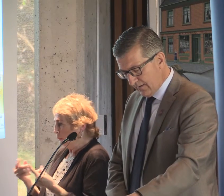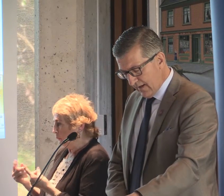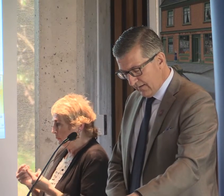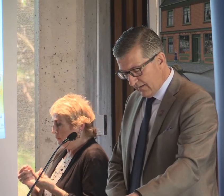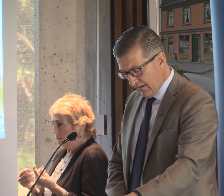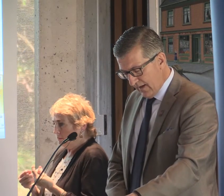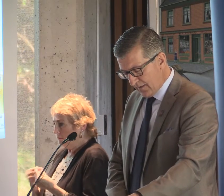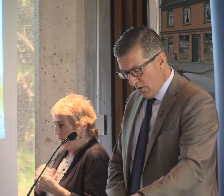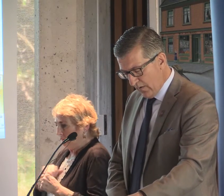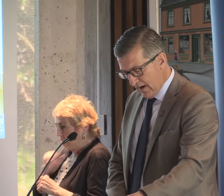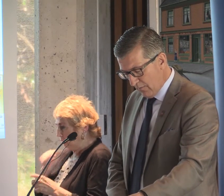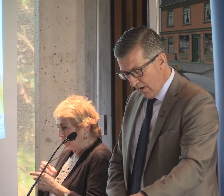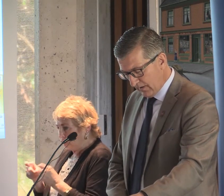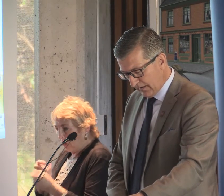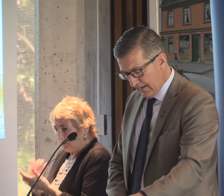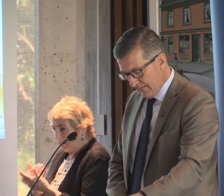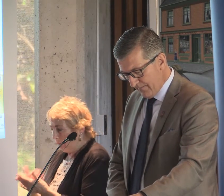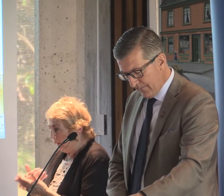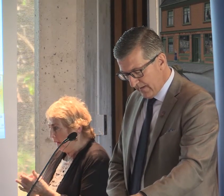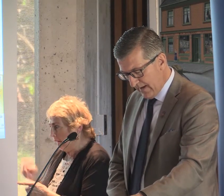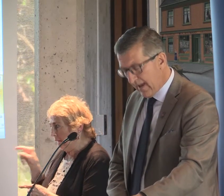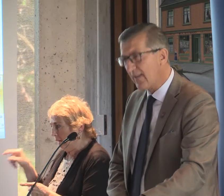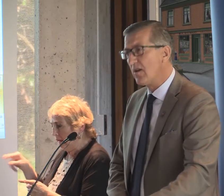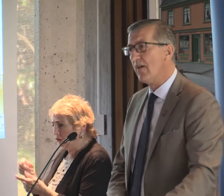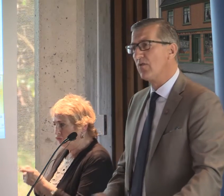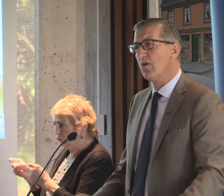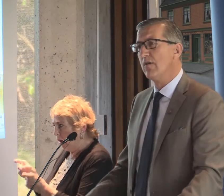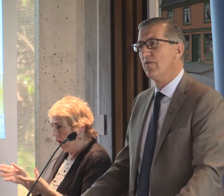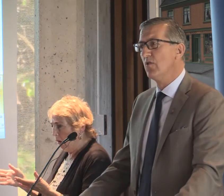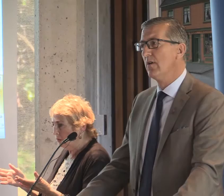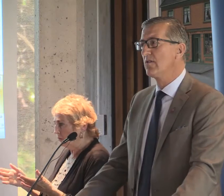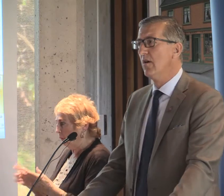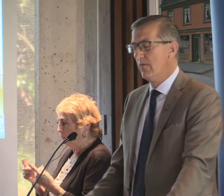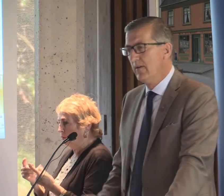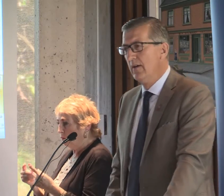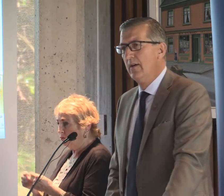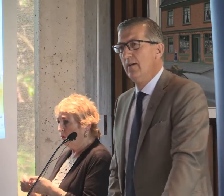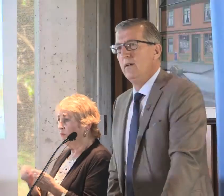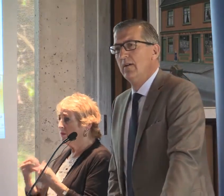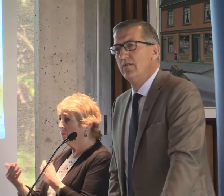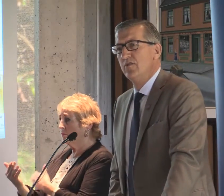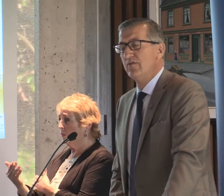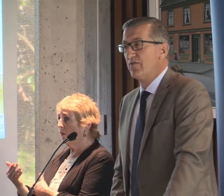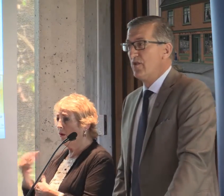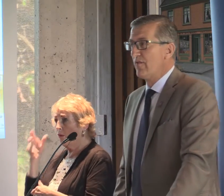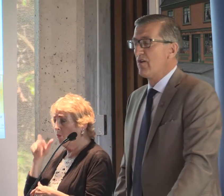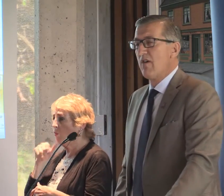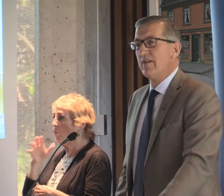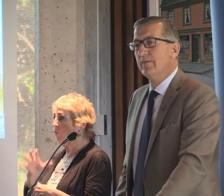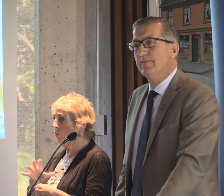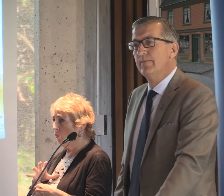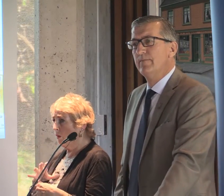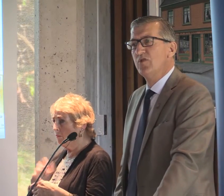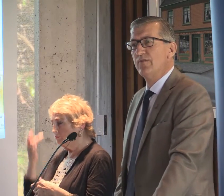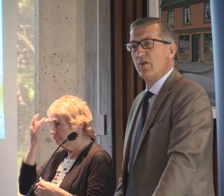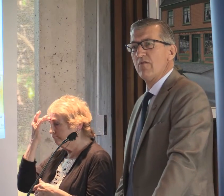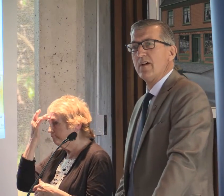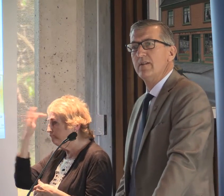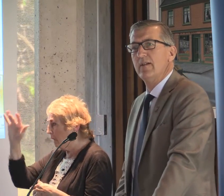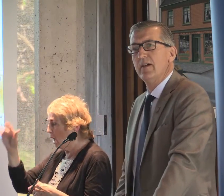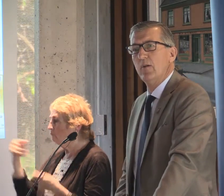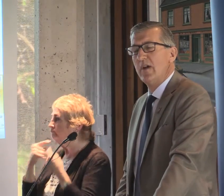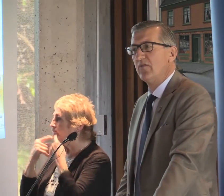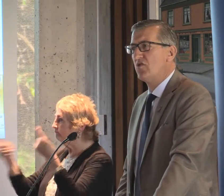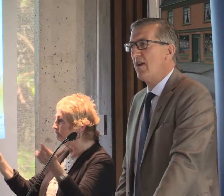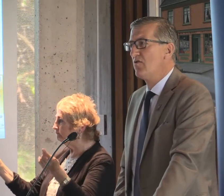lady that has spoken out publicly, and hats off to her for doing so, she's very right. She's very